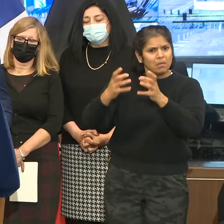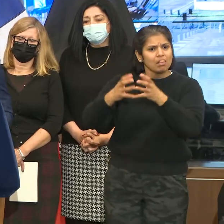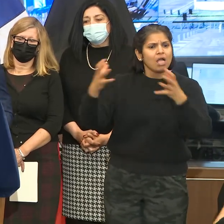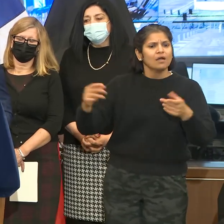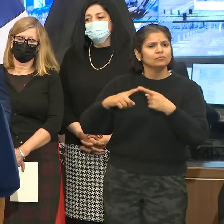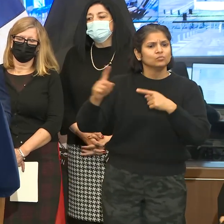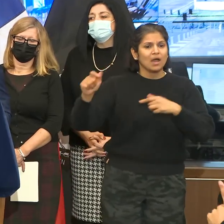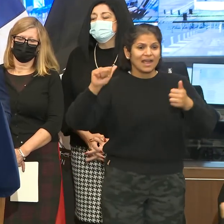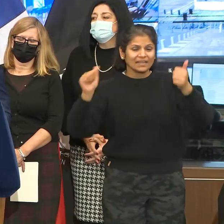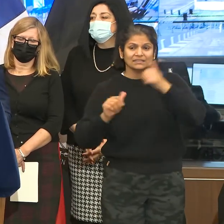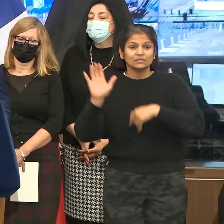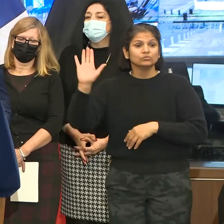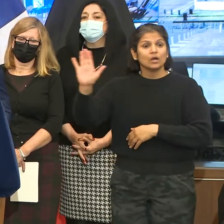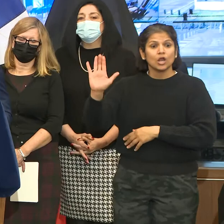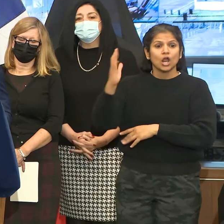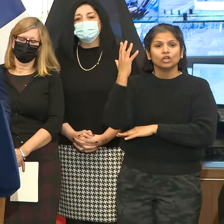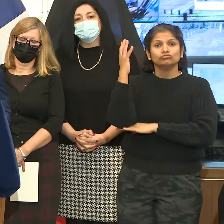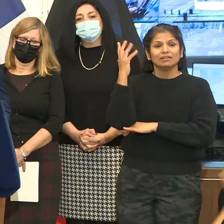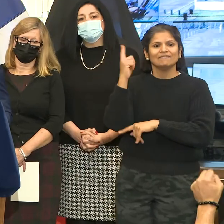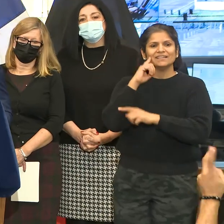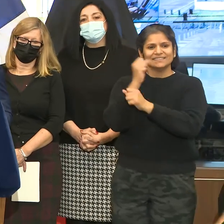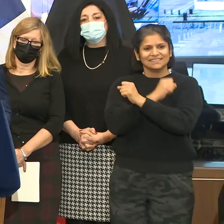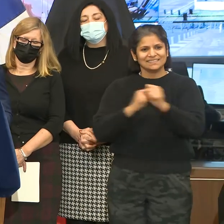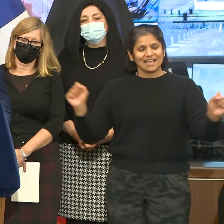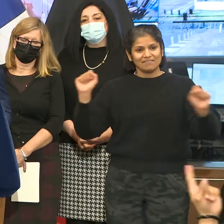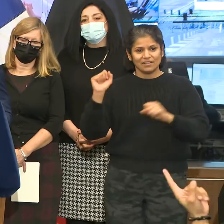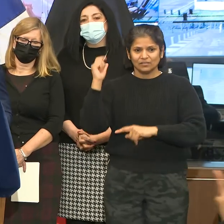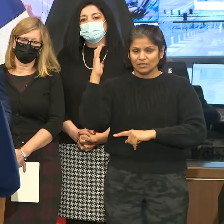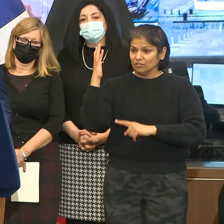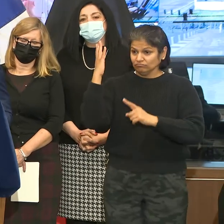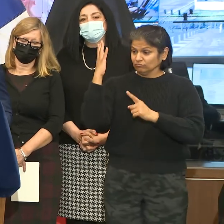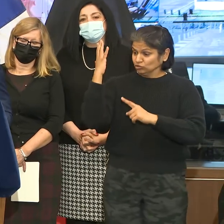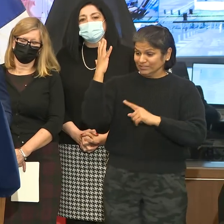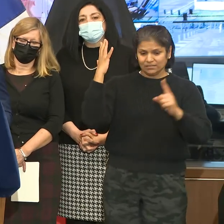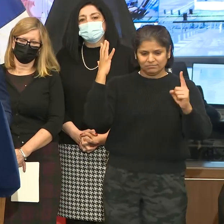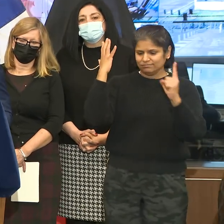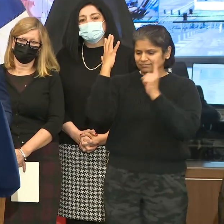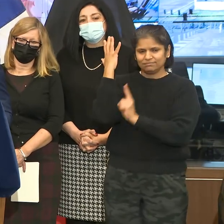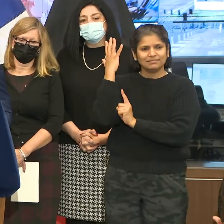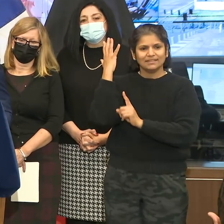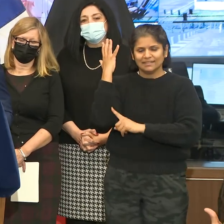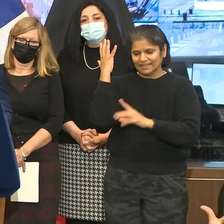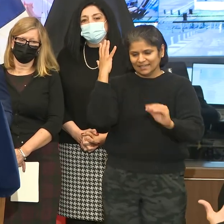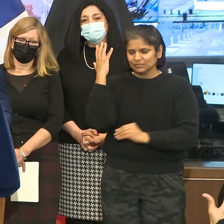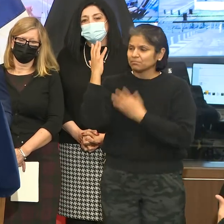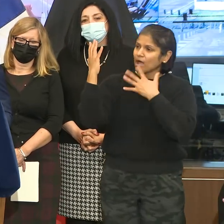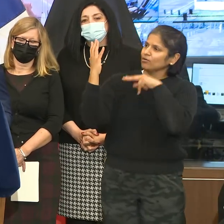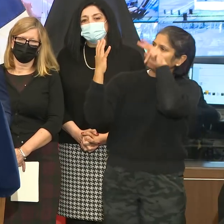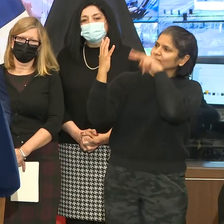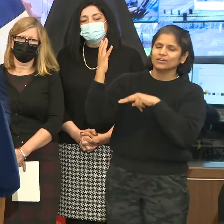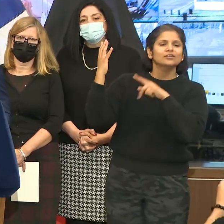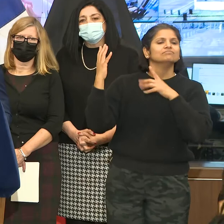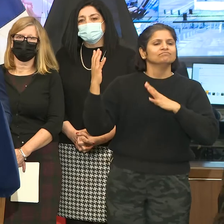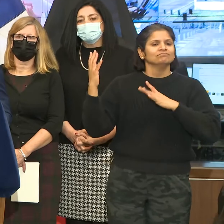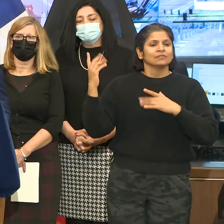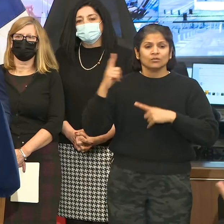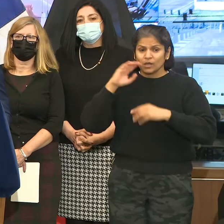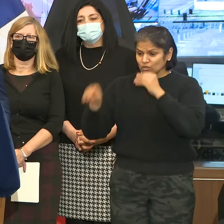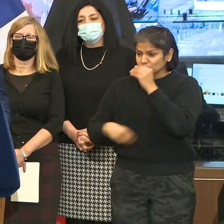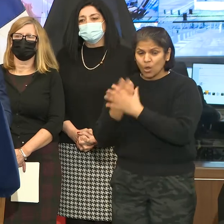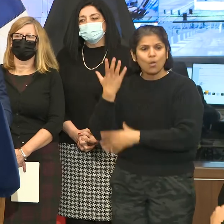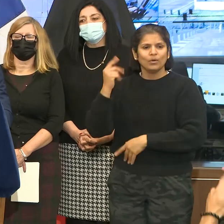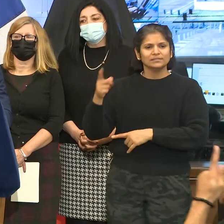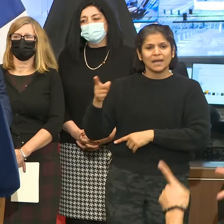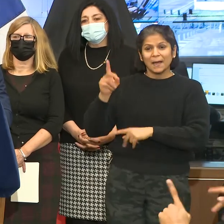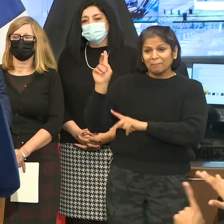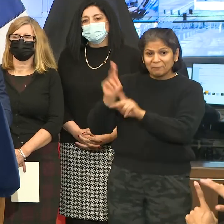safety because of men and women who have decided to water that tree with their blood, their commitment, and dedication to the